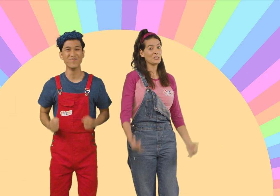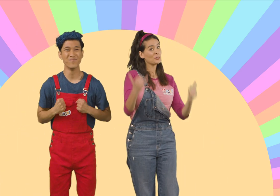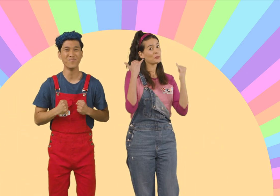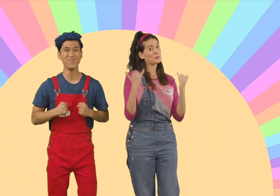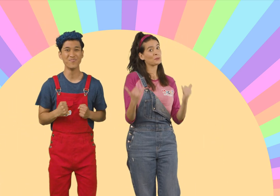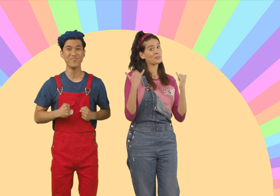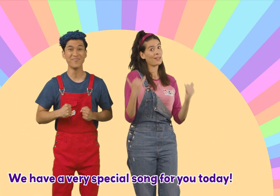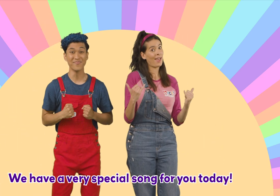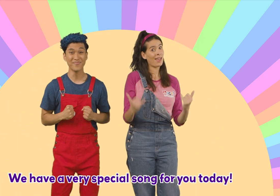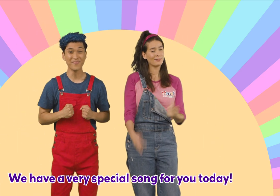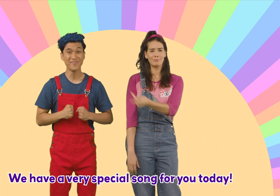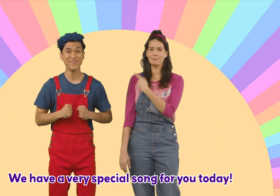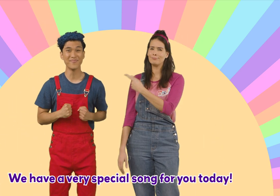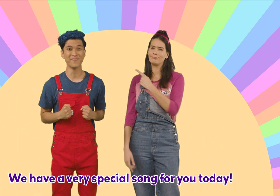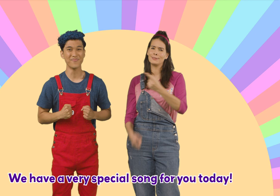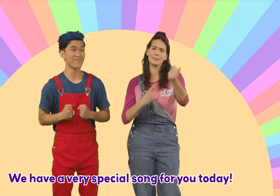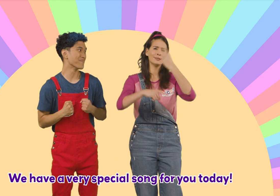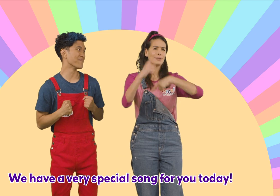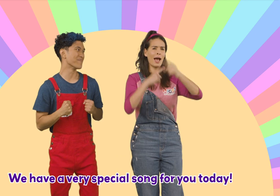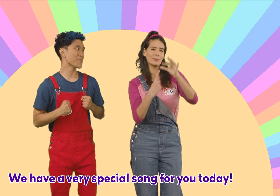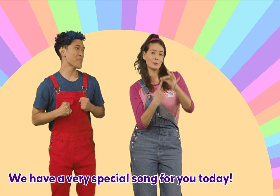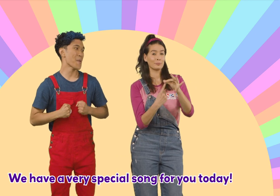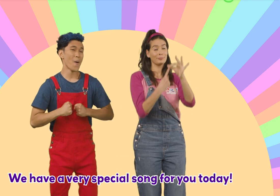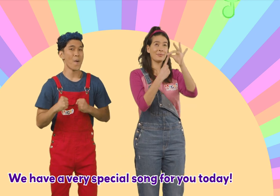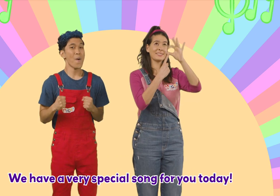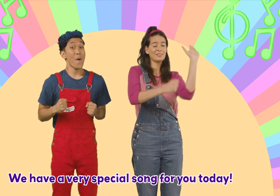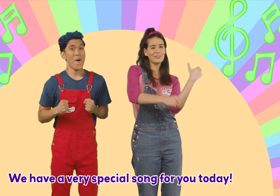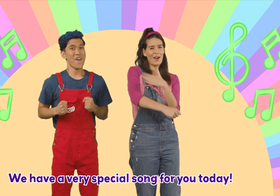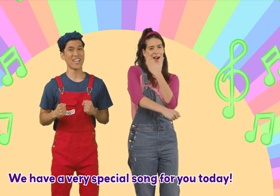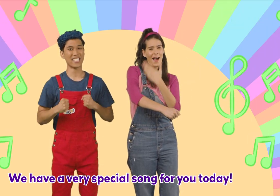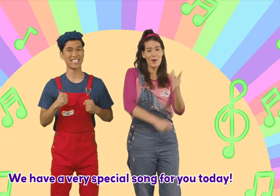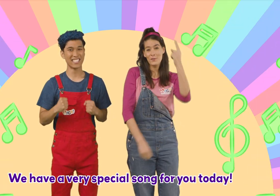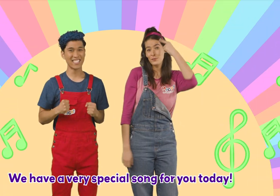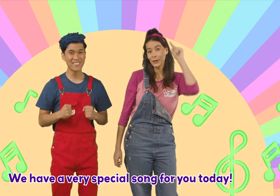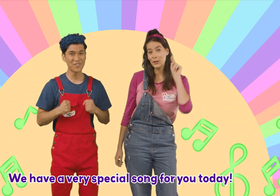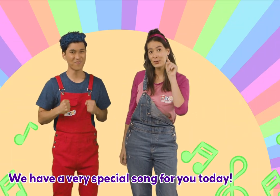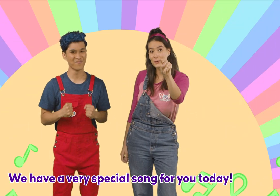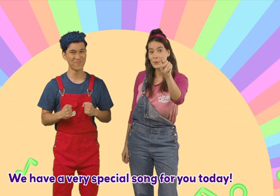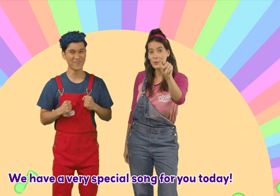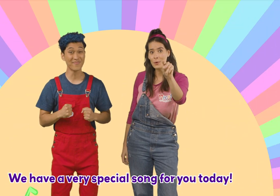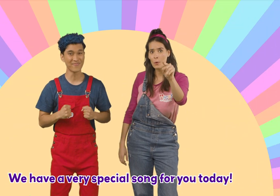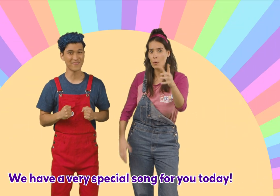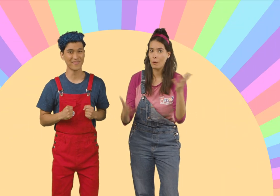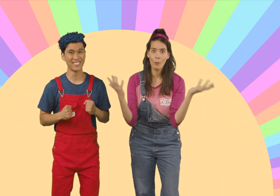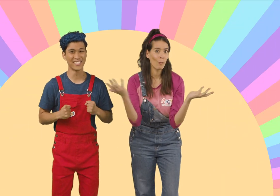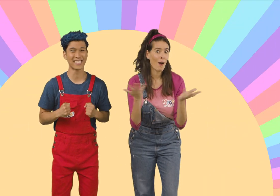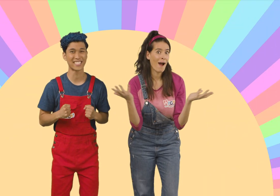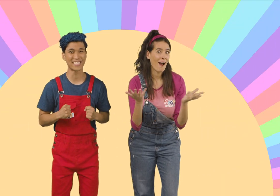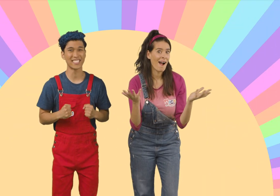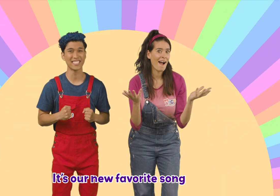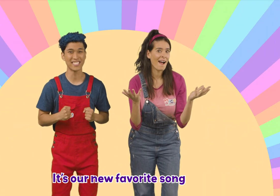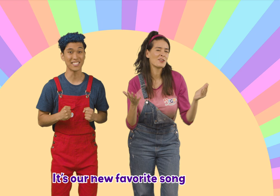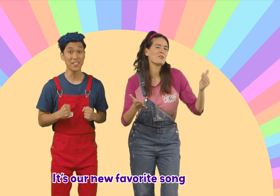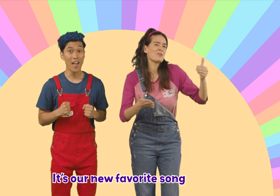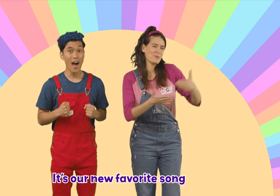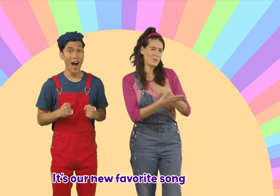have a very special song for you today. It's our